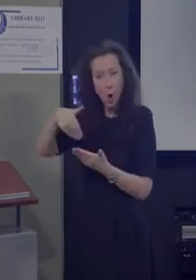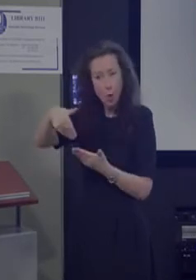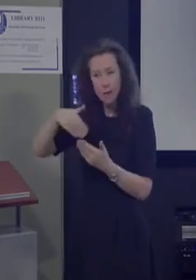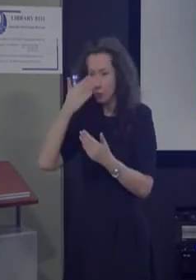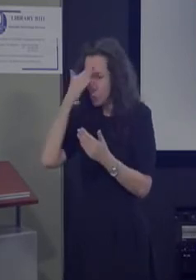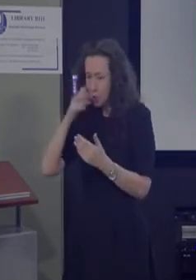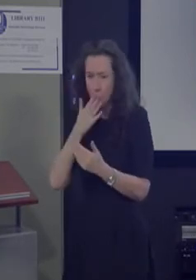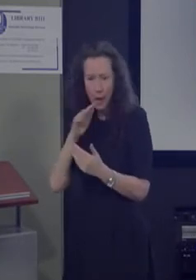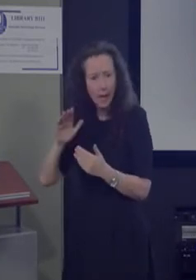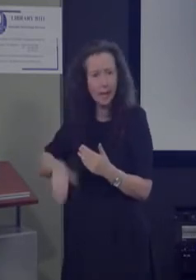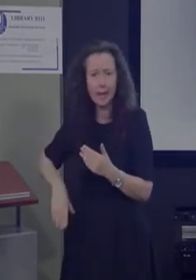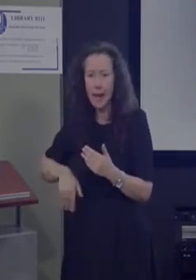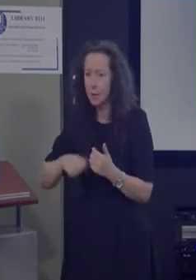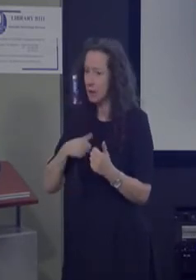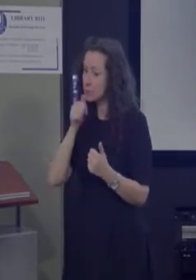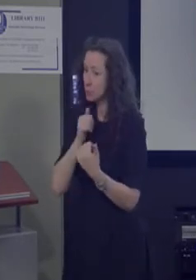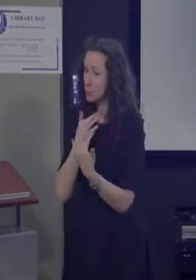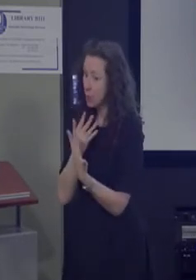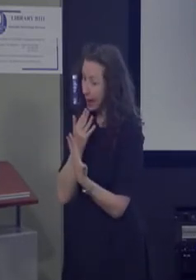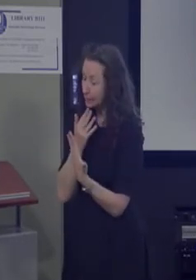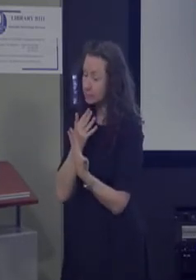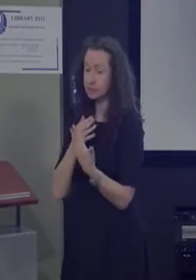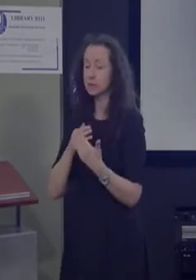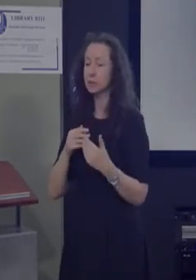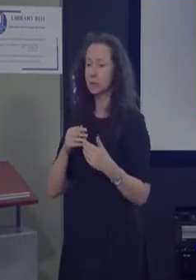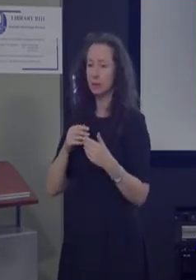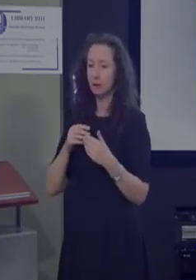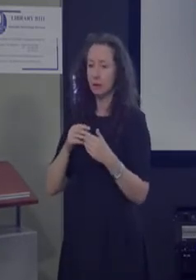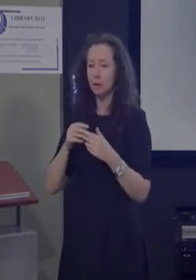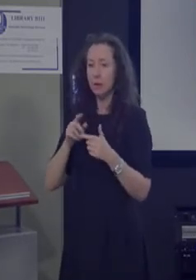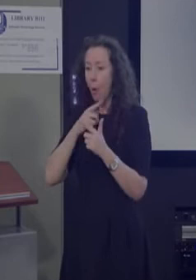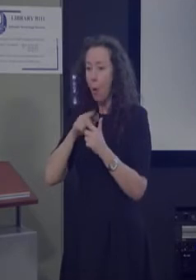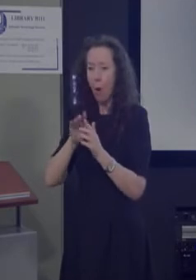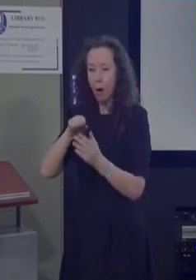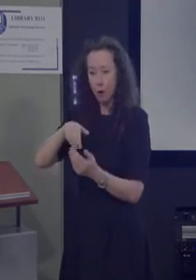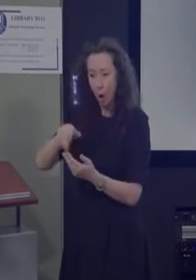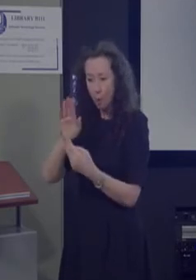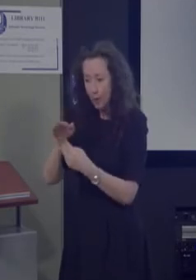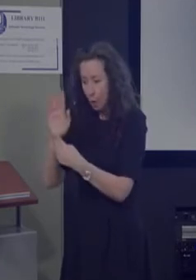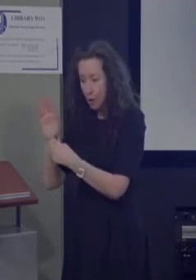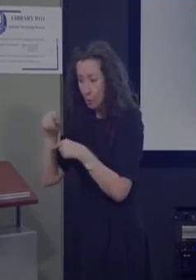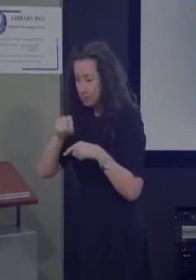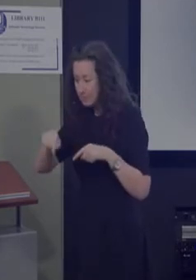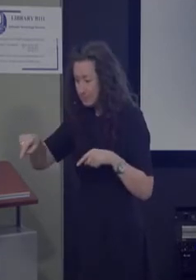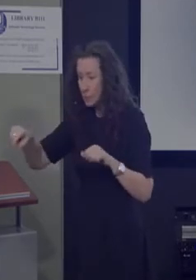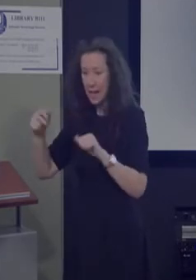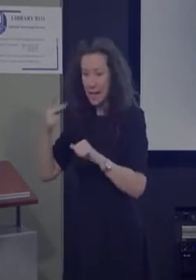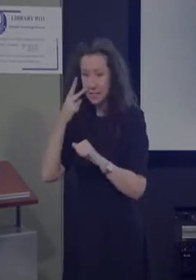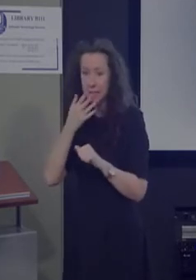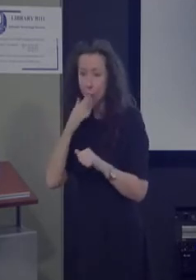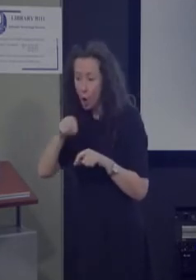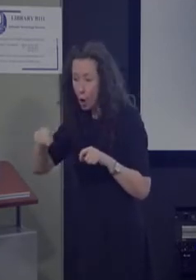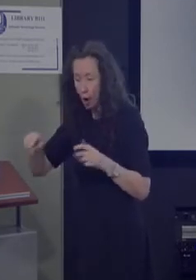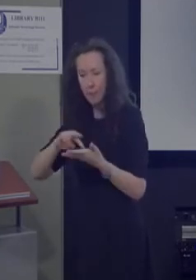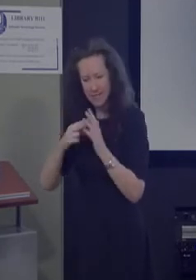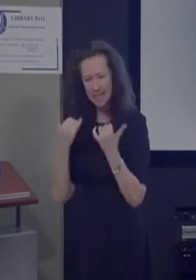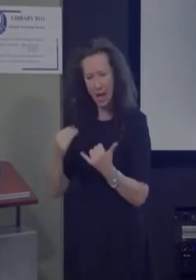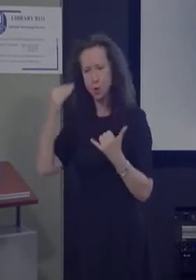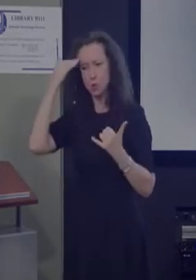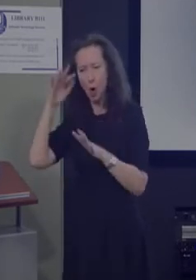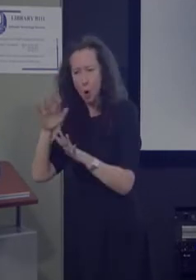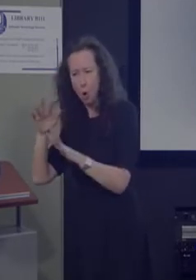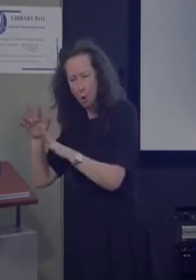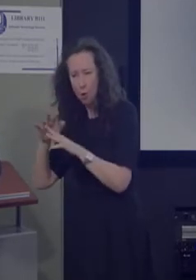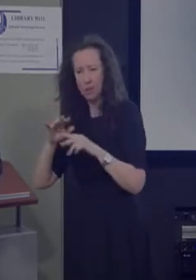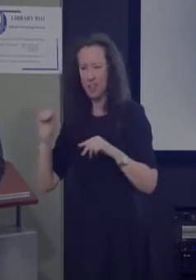sure, you really have to wait. Or all the boxes are open and now you can tell for sure. Those are the kind of instructions I just gave